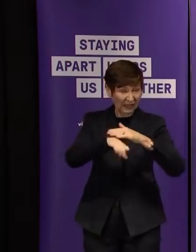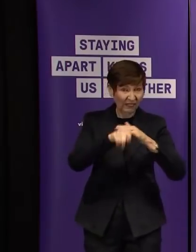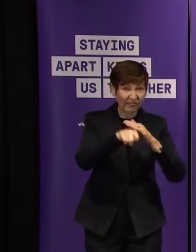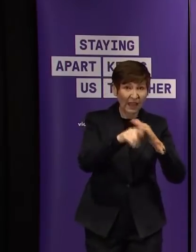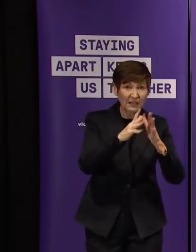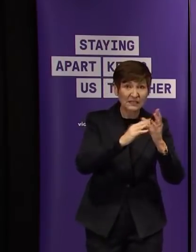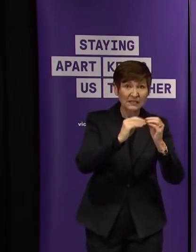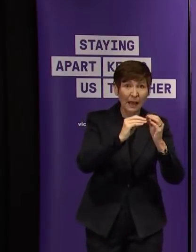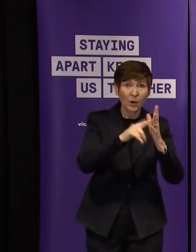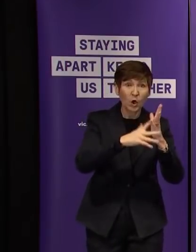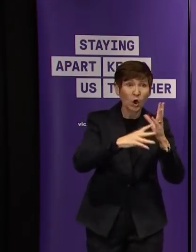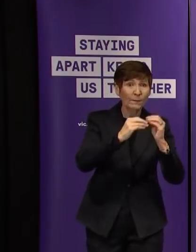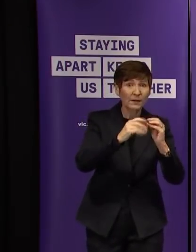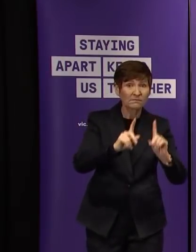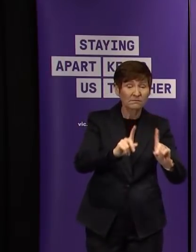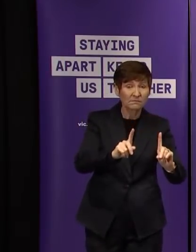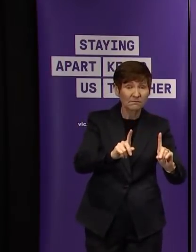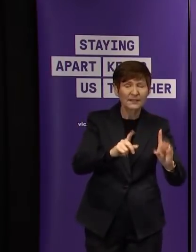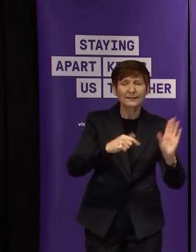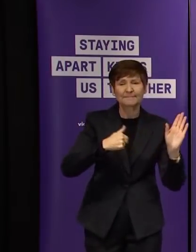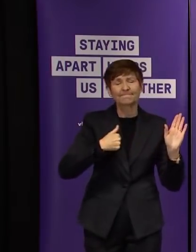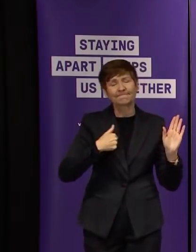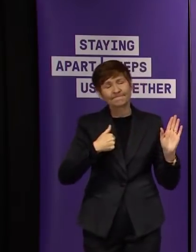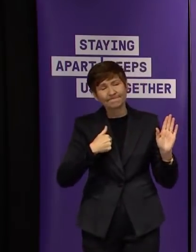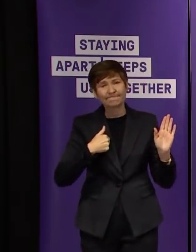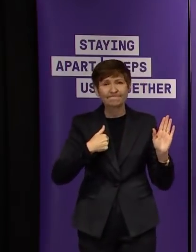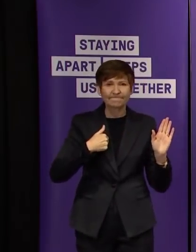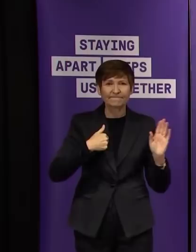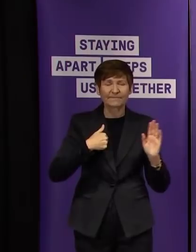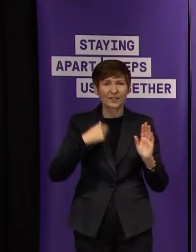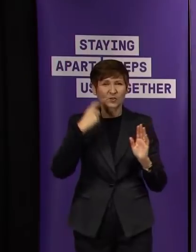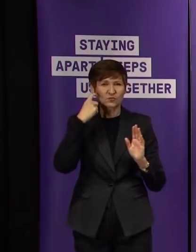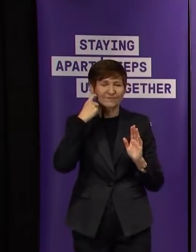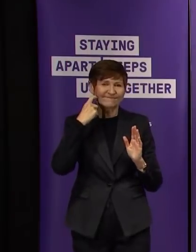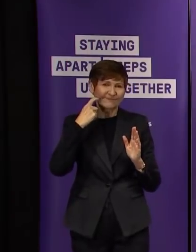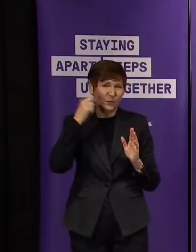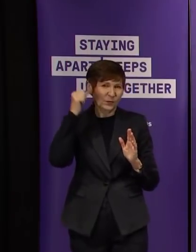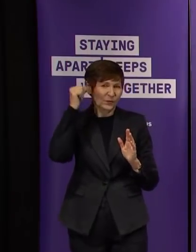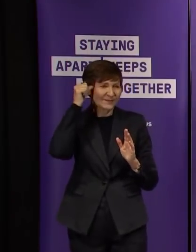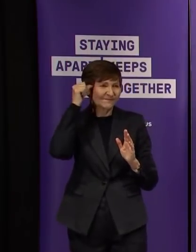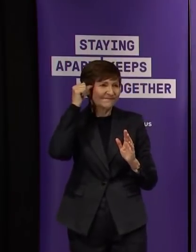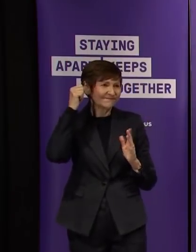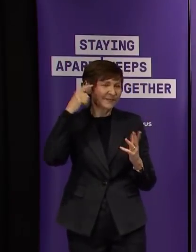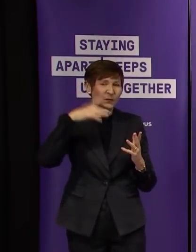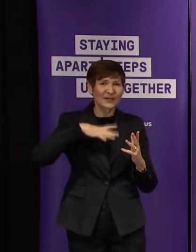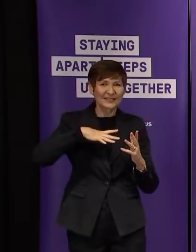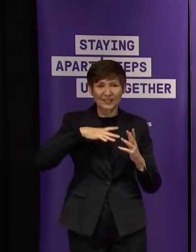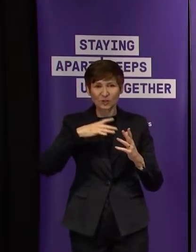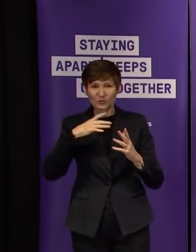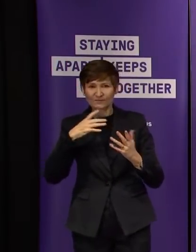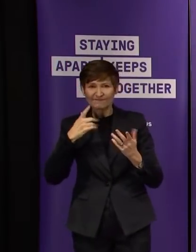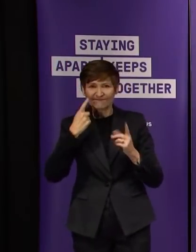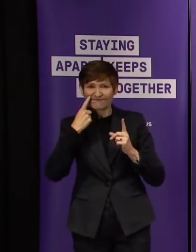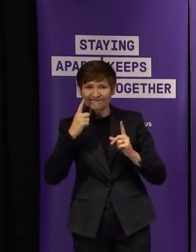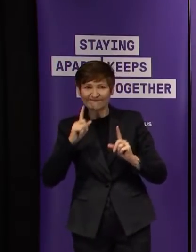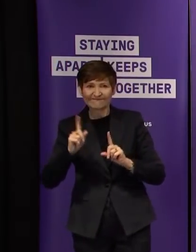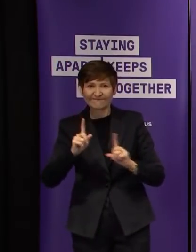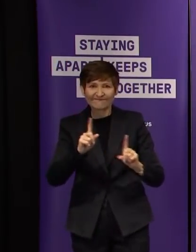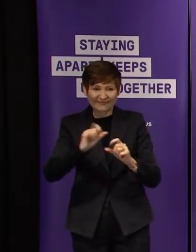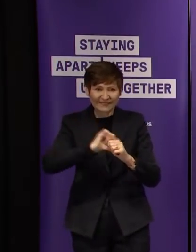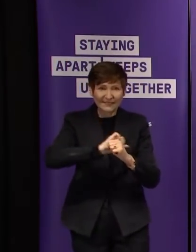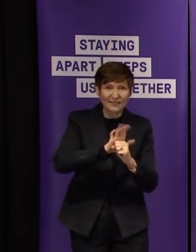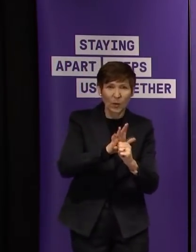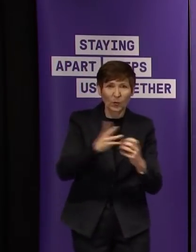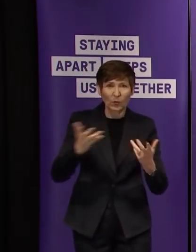So I think we would look to not having that restriction in place, but we do need to see where the activity is occurring in terms of our